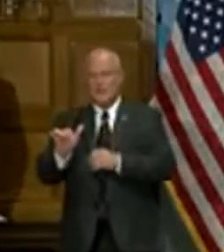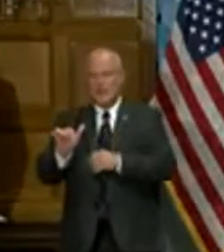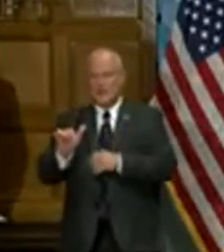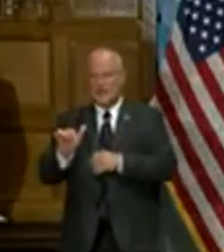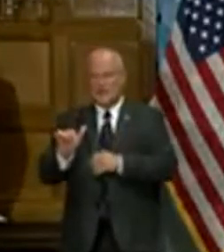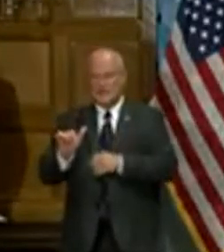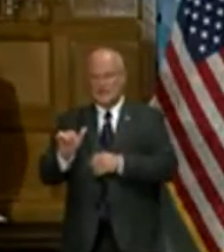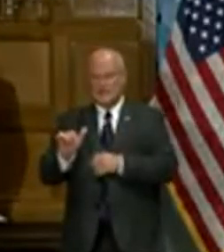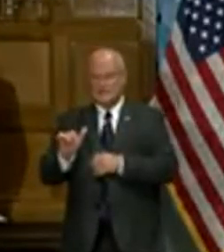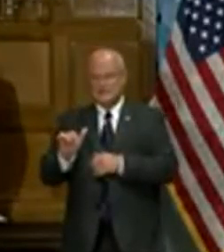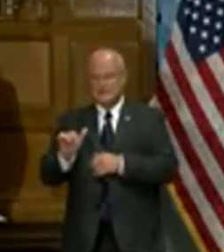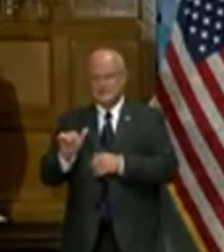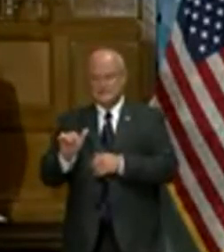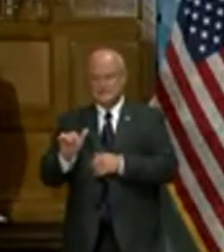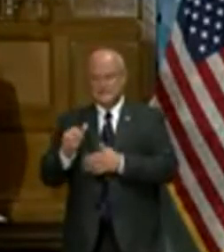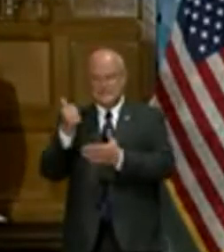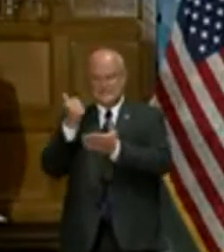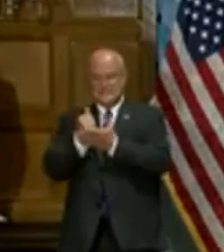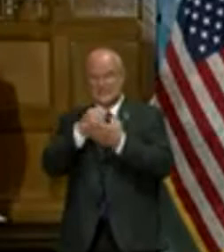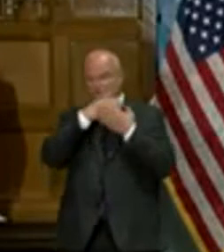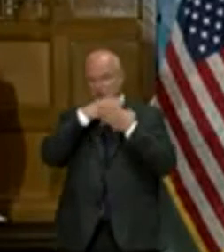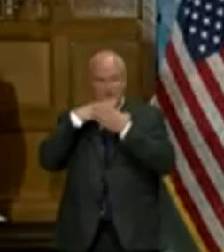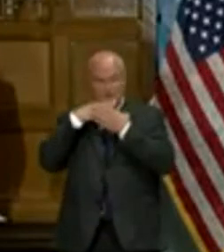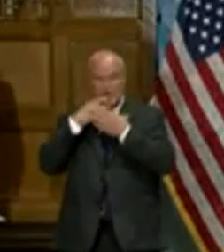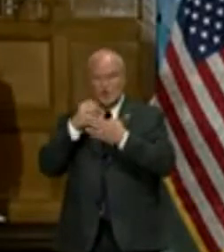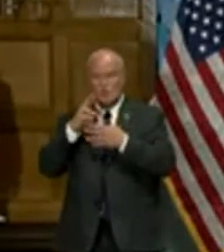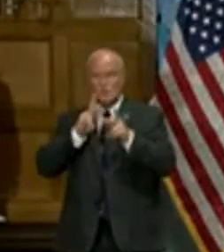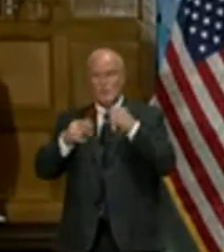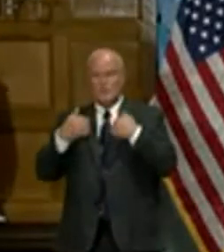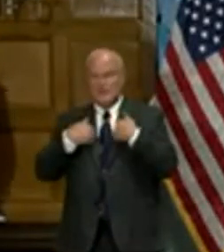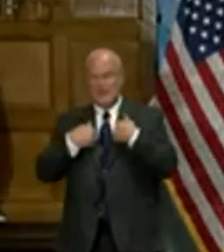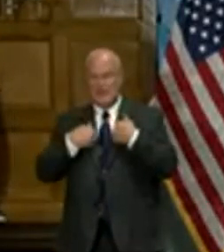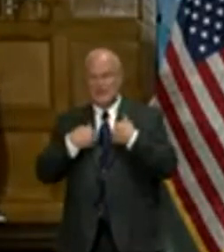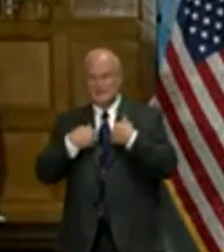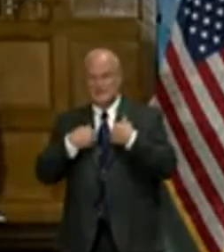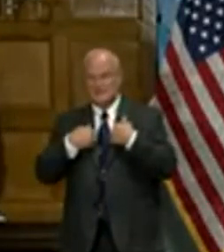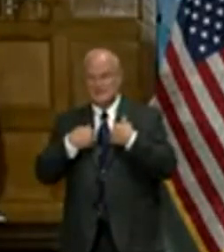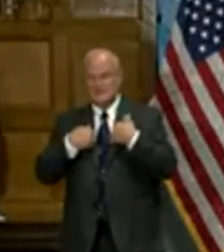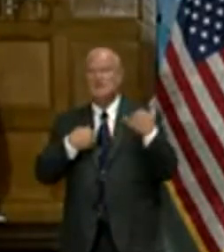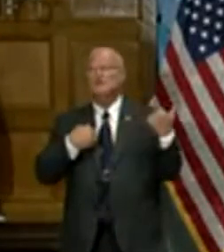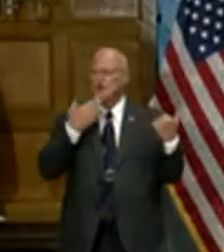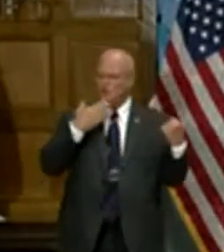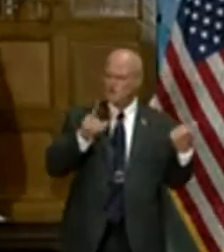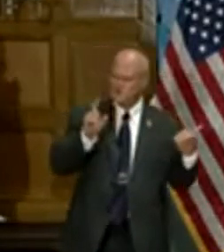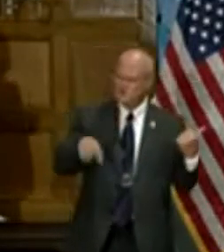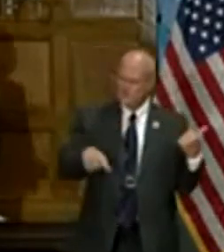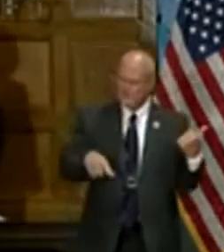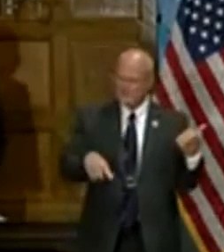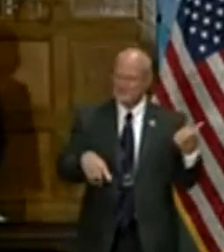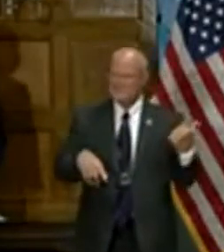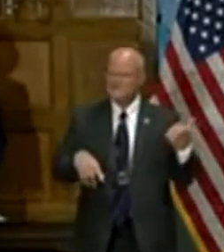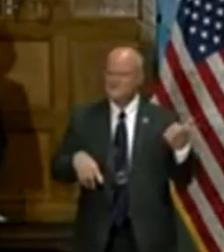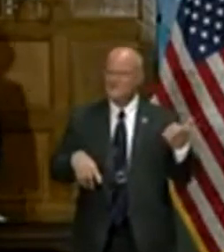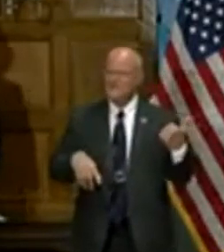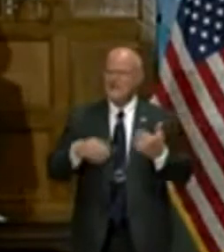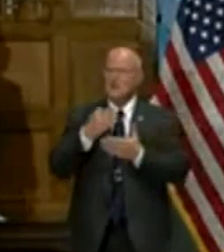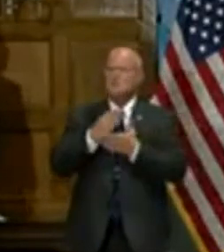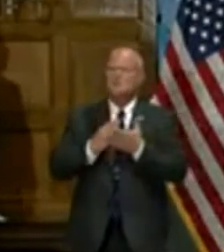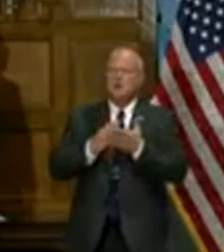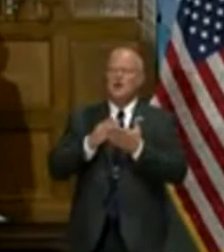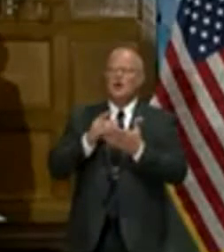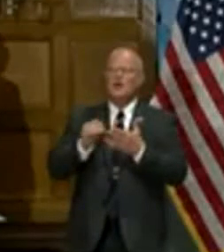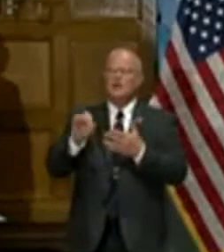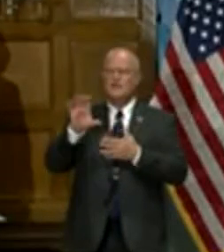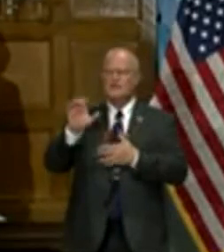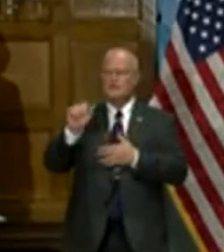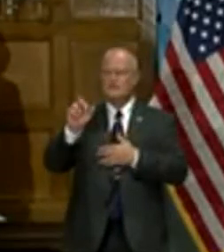by like a stamped envelope, or will people have to? That's a good question. Part of